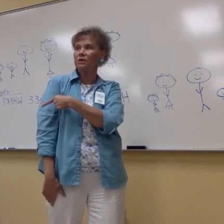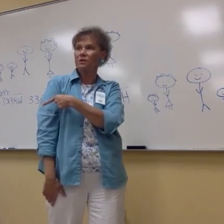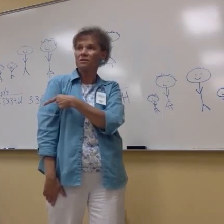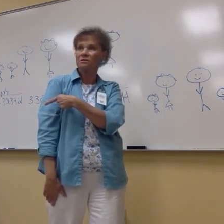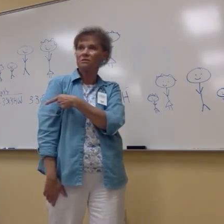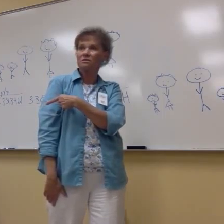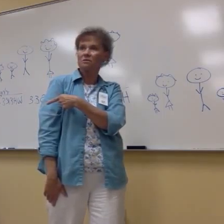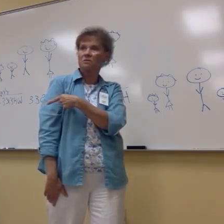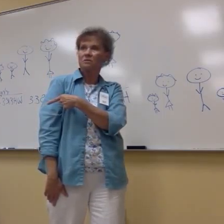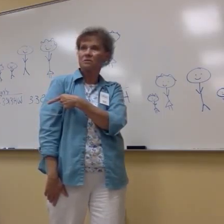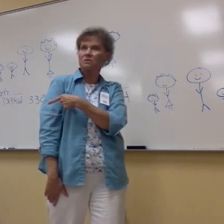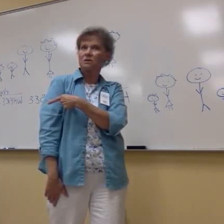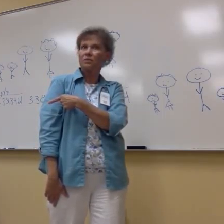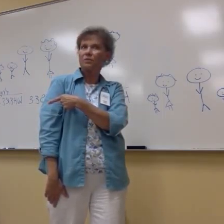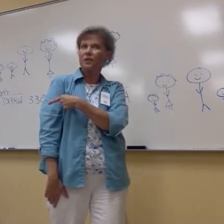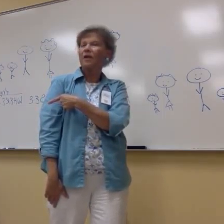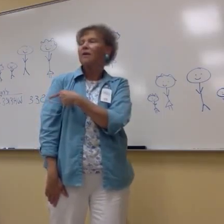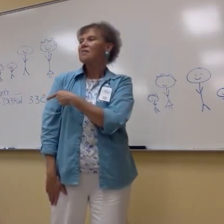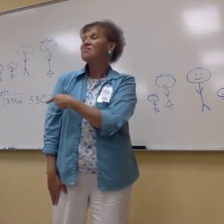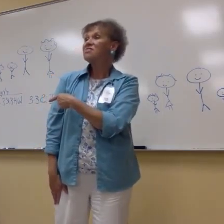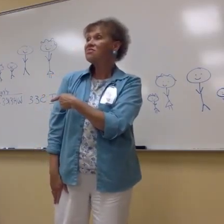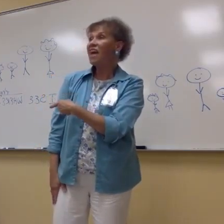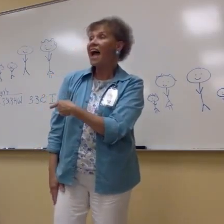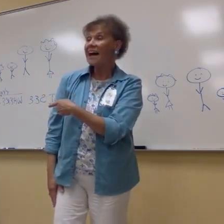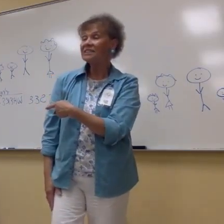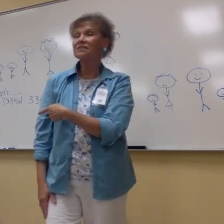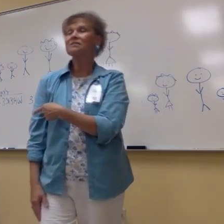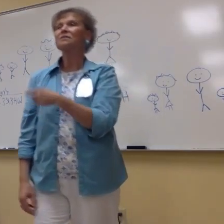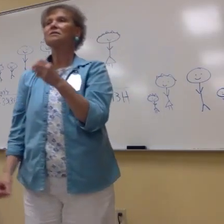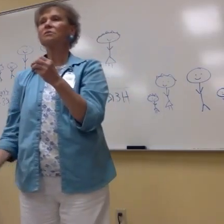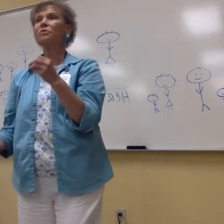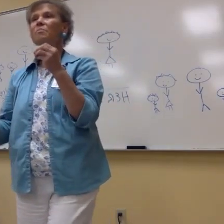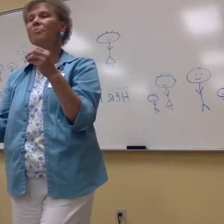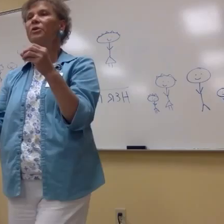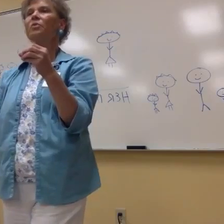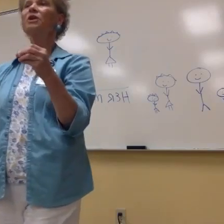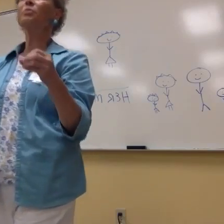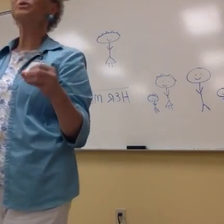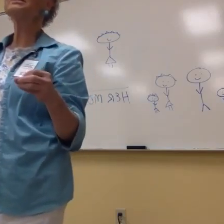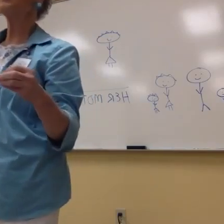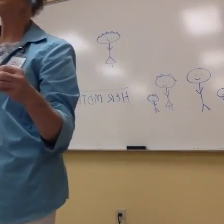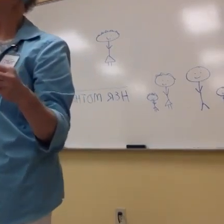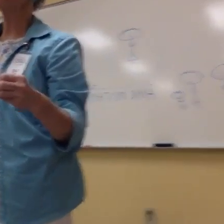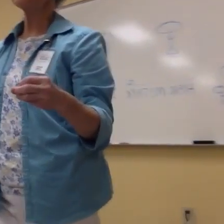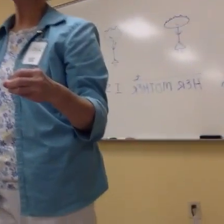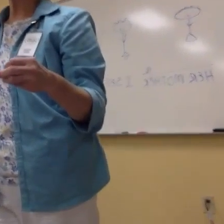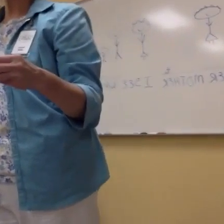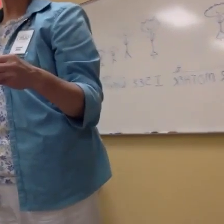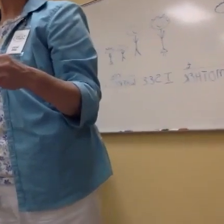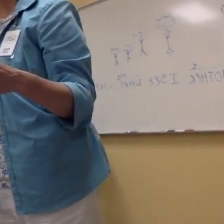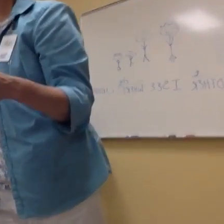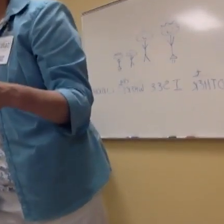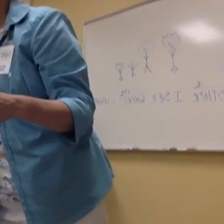Okay, so I'm going to indicate the man, his children, here.